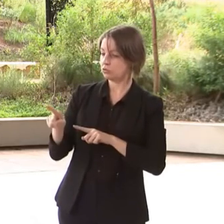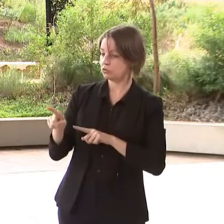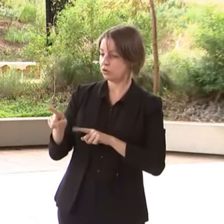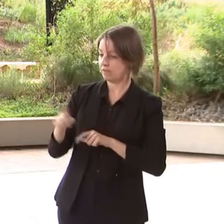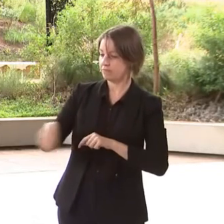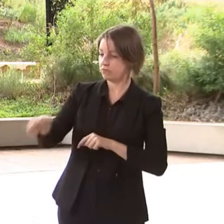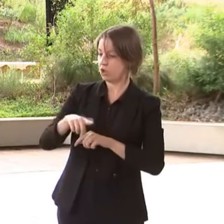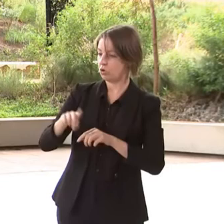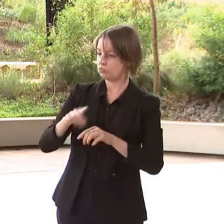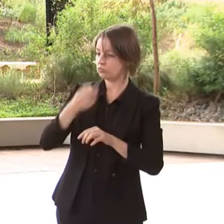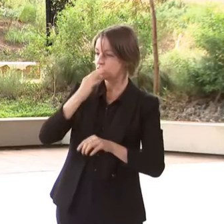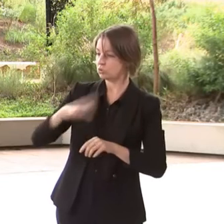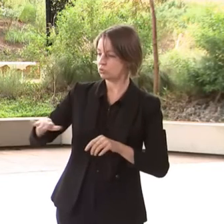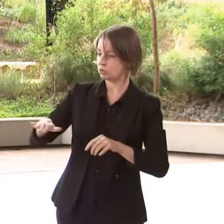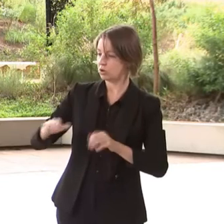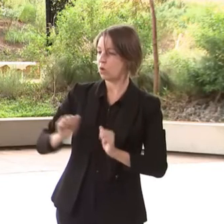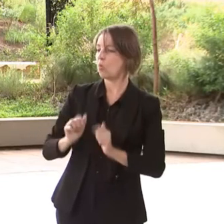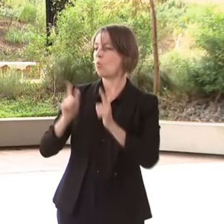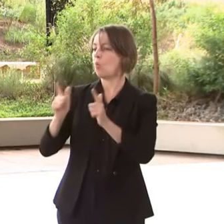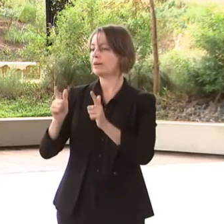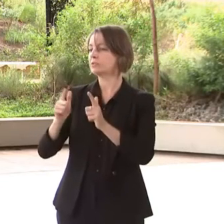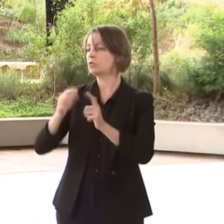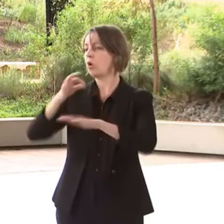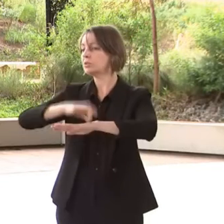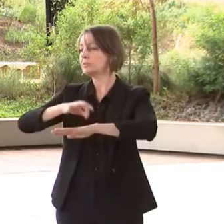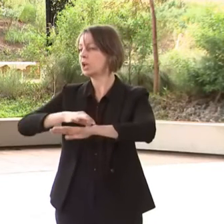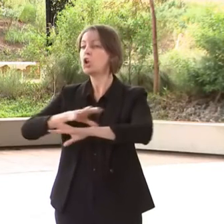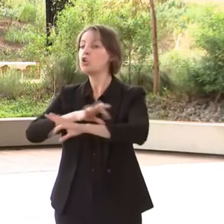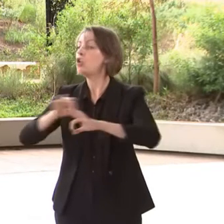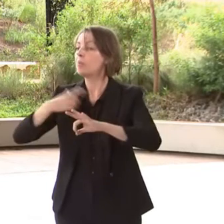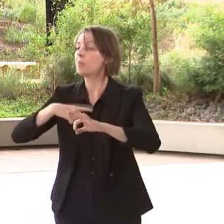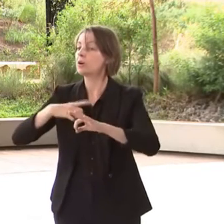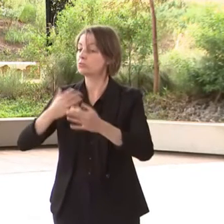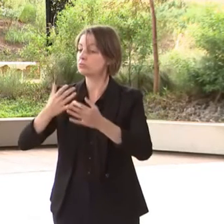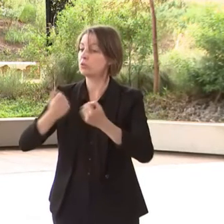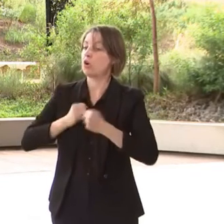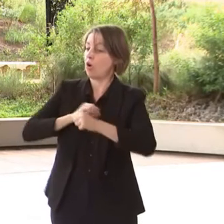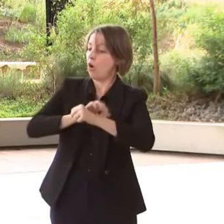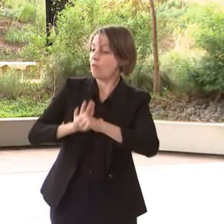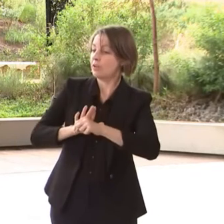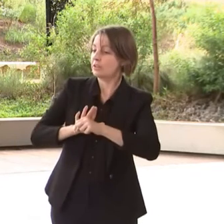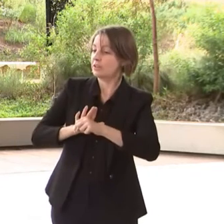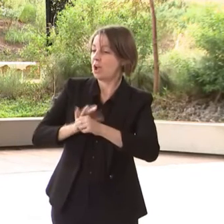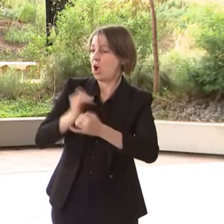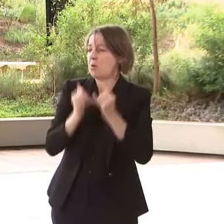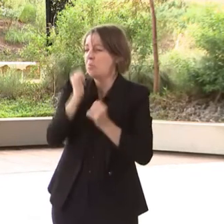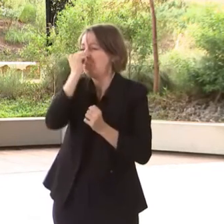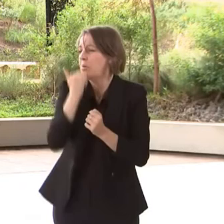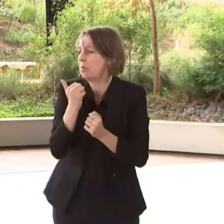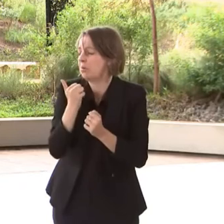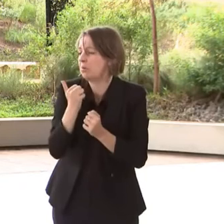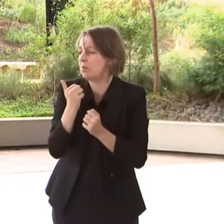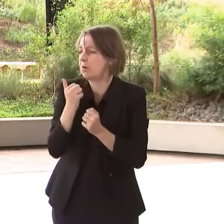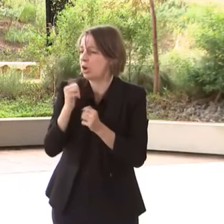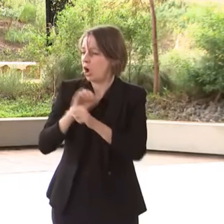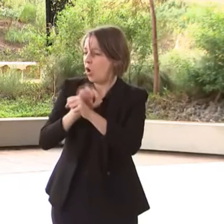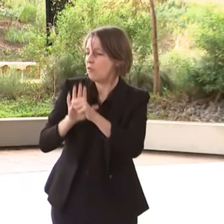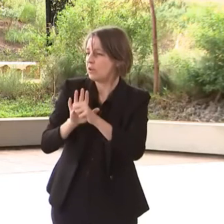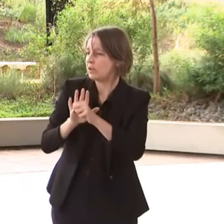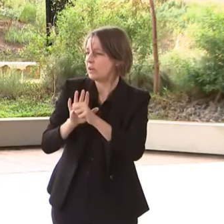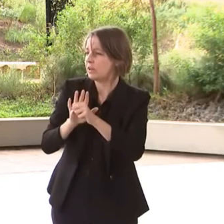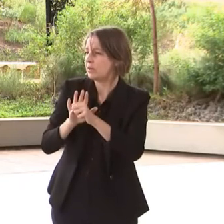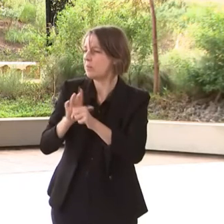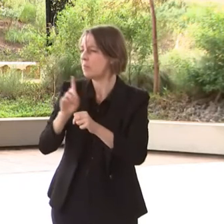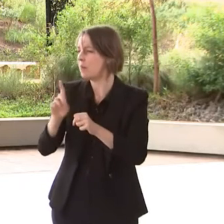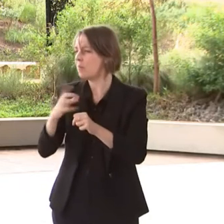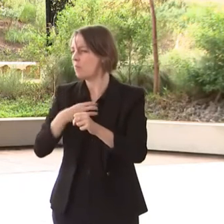reasons, but for care reasons, and also that many of them actually only suffered very, very minor symptoms. Can you give us a bit flesh out